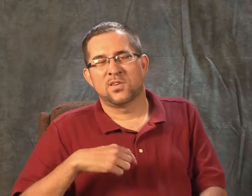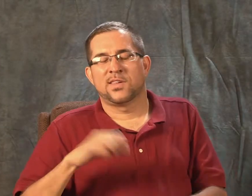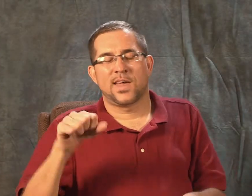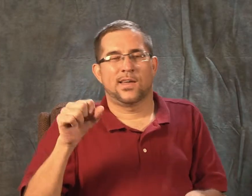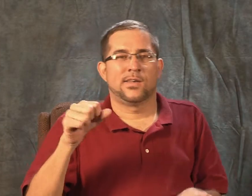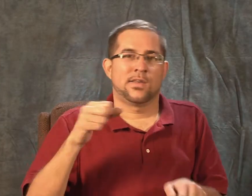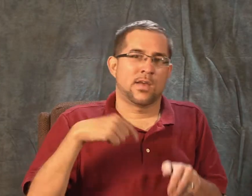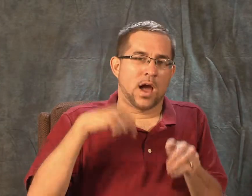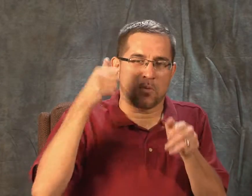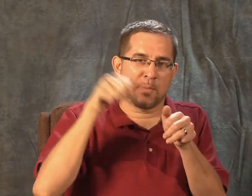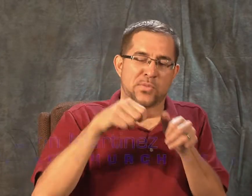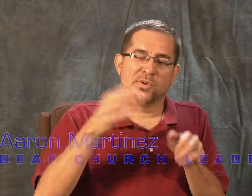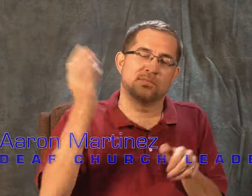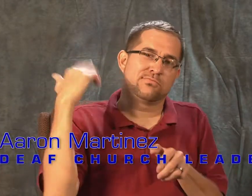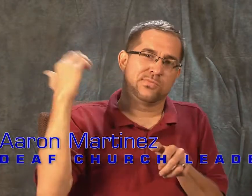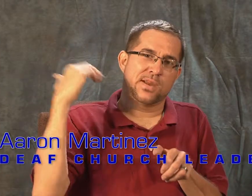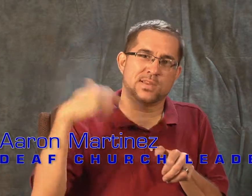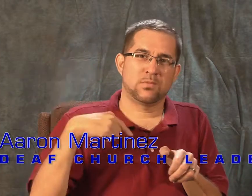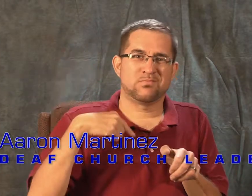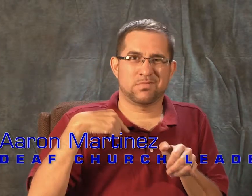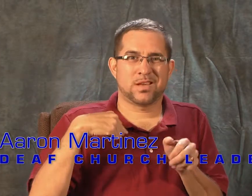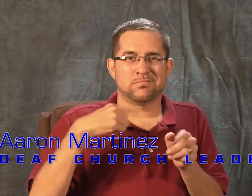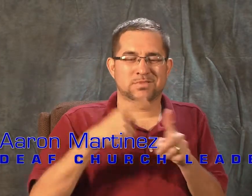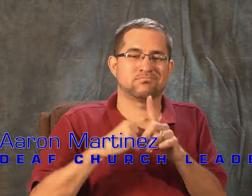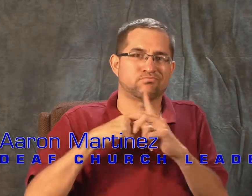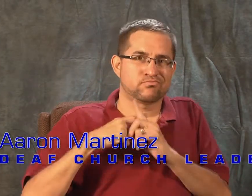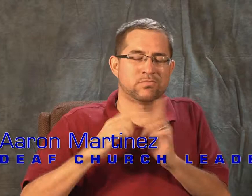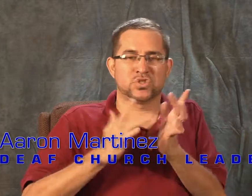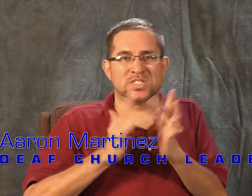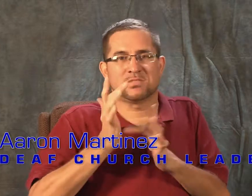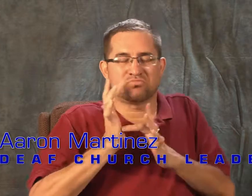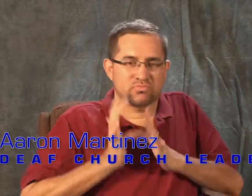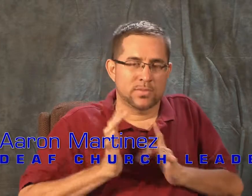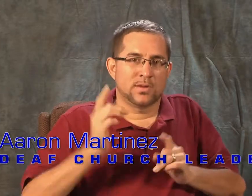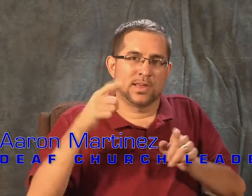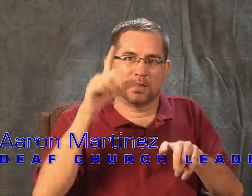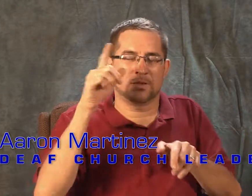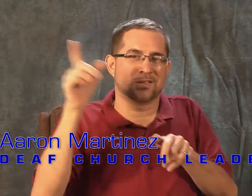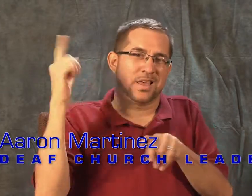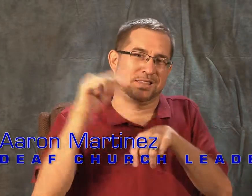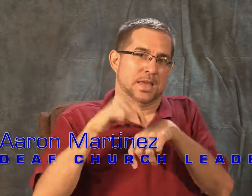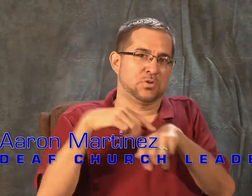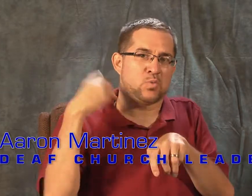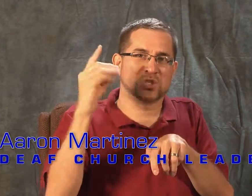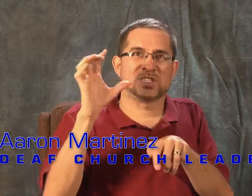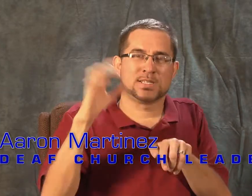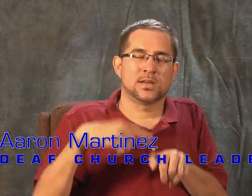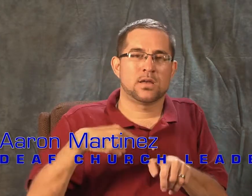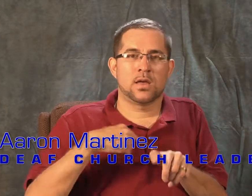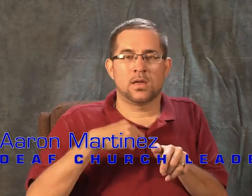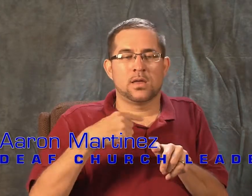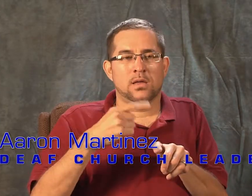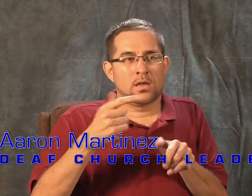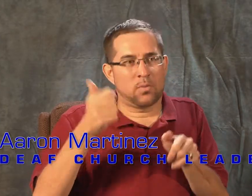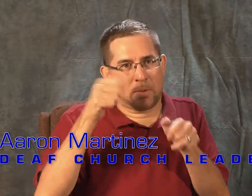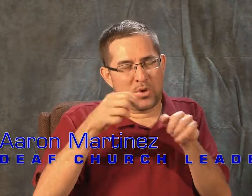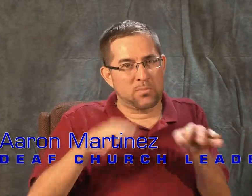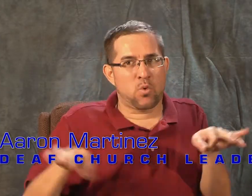I remember when I asked Jesus to come into my heart and receive him, and that was in Washington, D.C. And